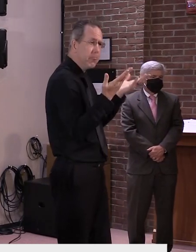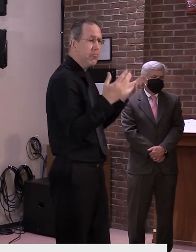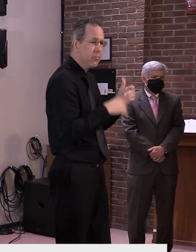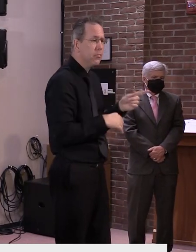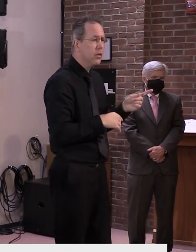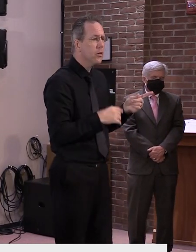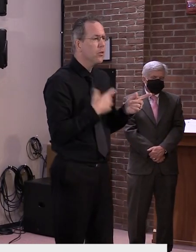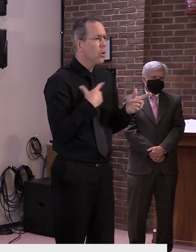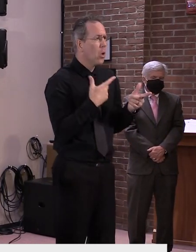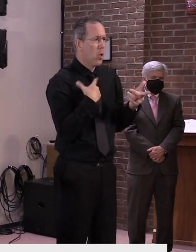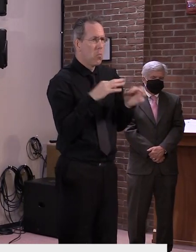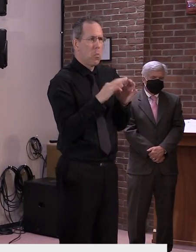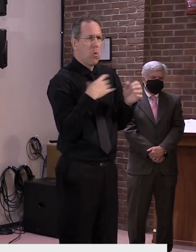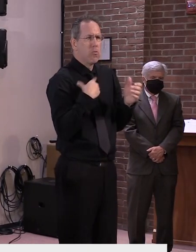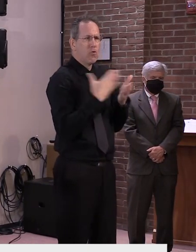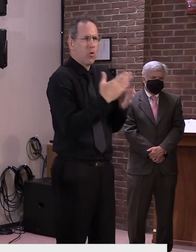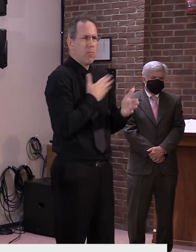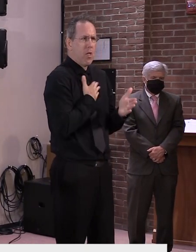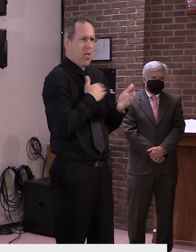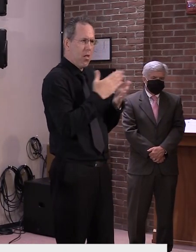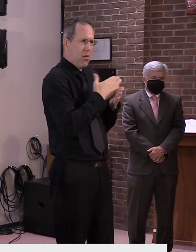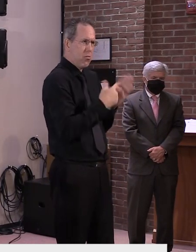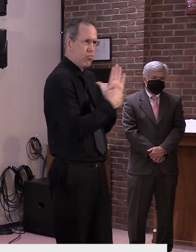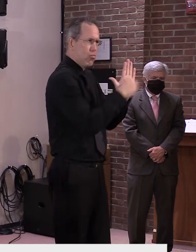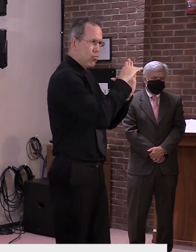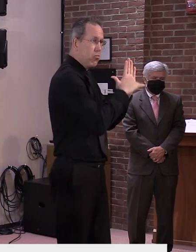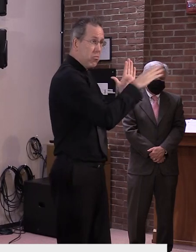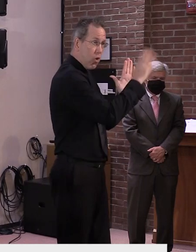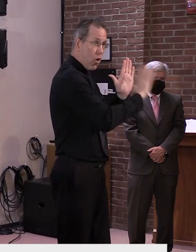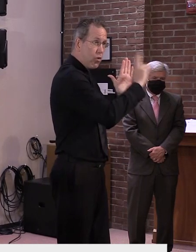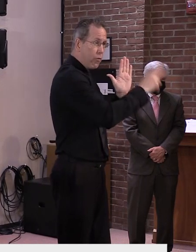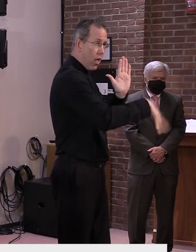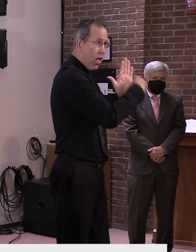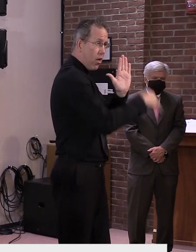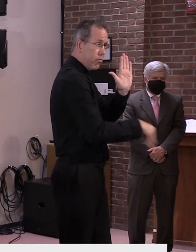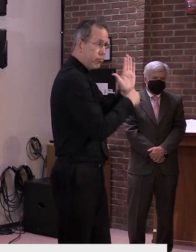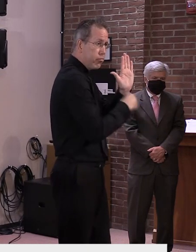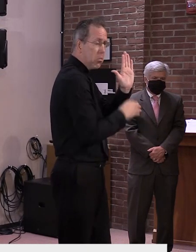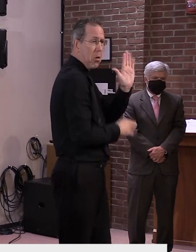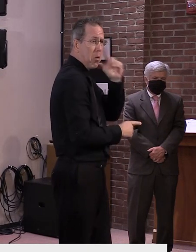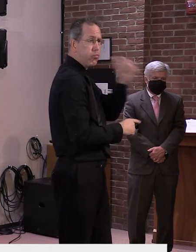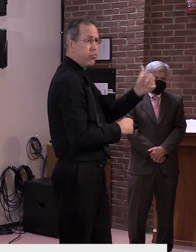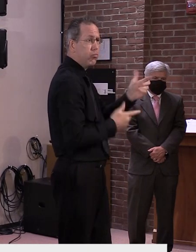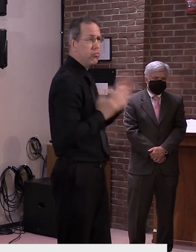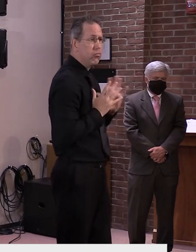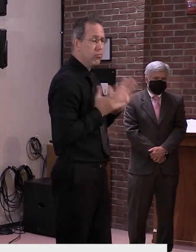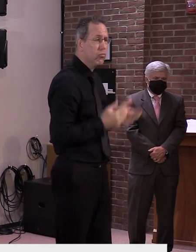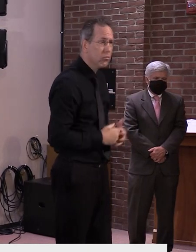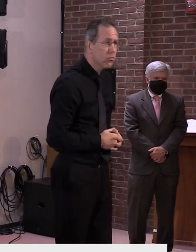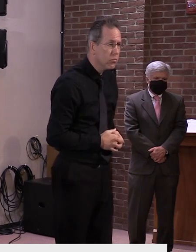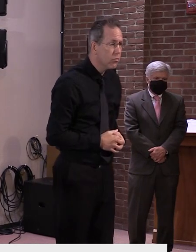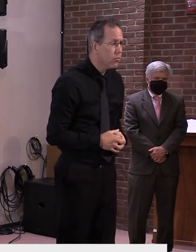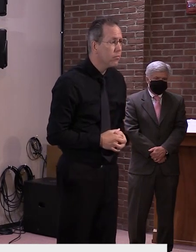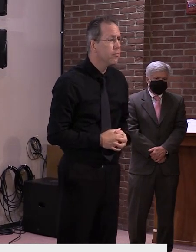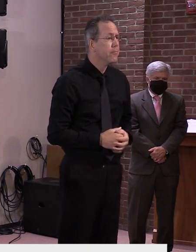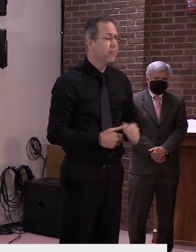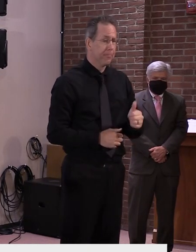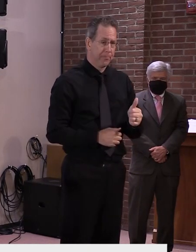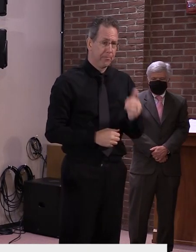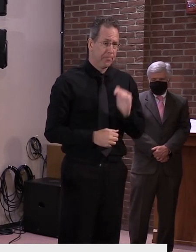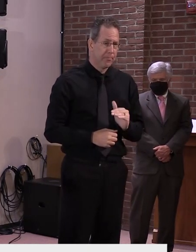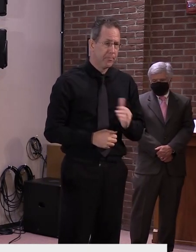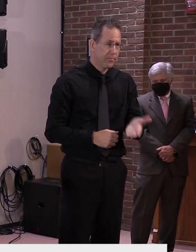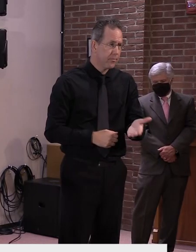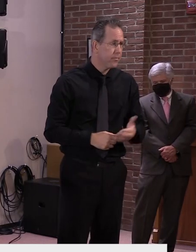yes, that'd be great. Thank you. Perfect. You bet. Yeah, perfect. Thank you. Chris Roy, Newport Daily